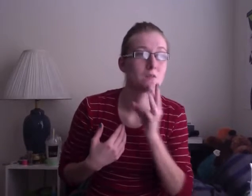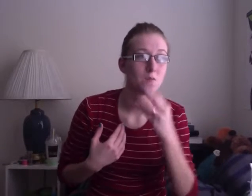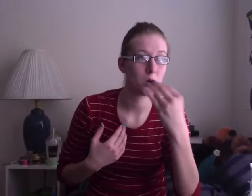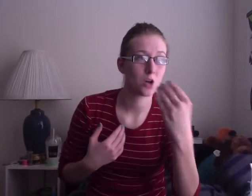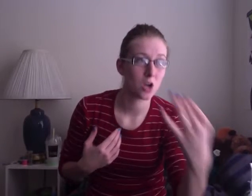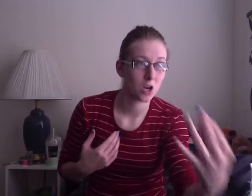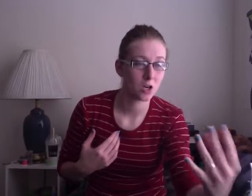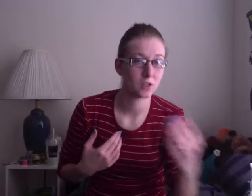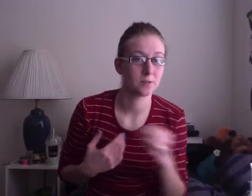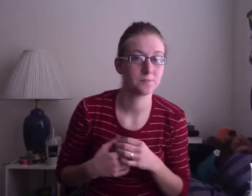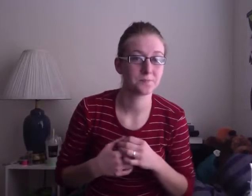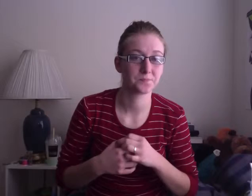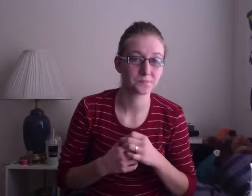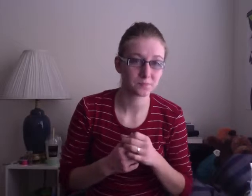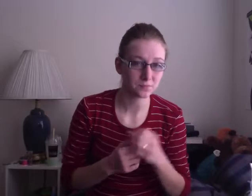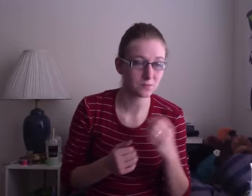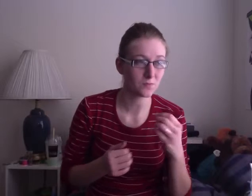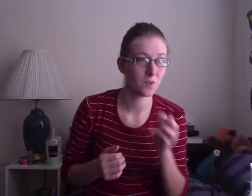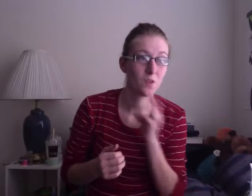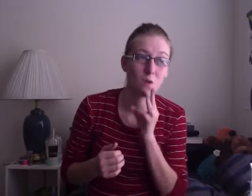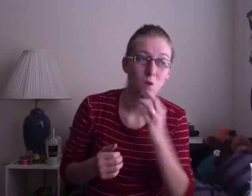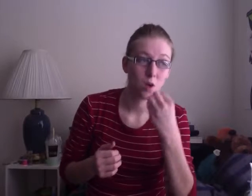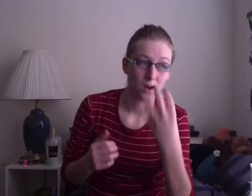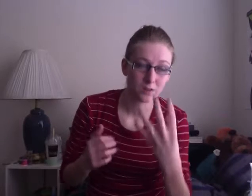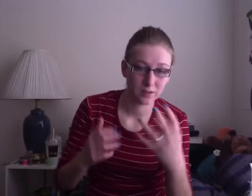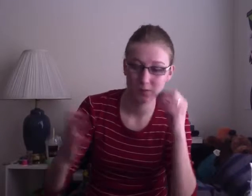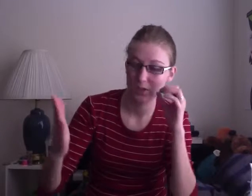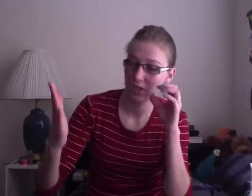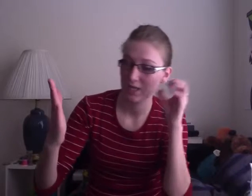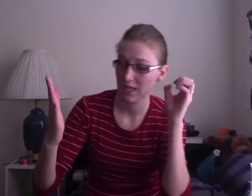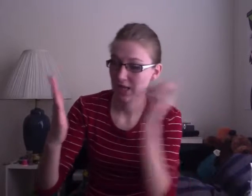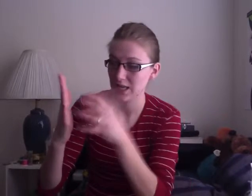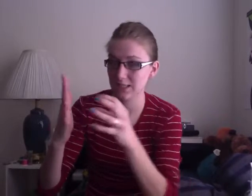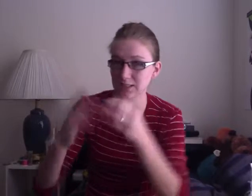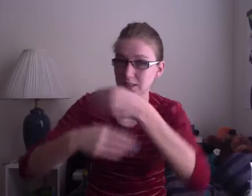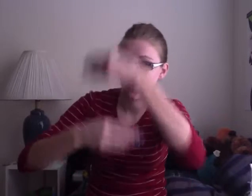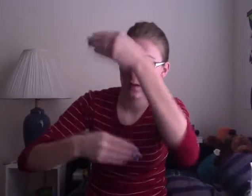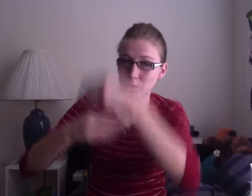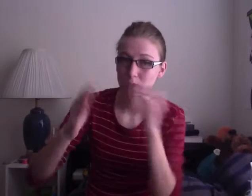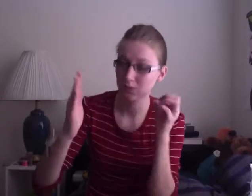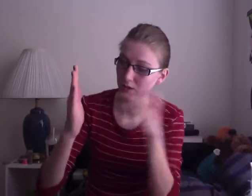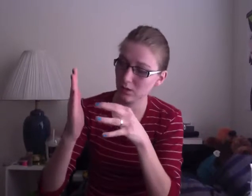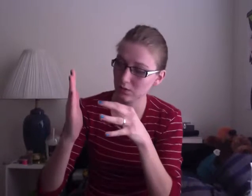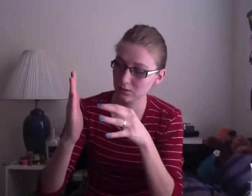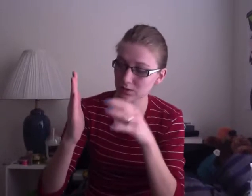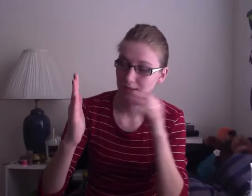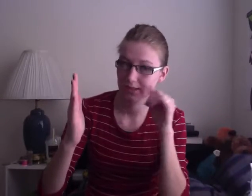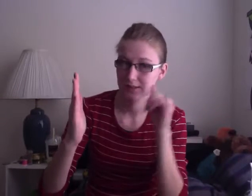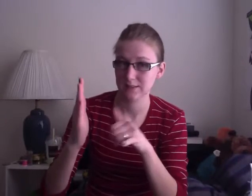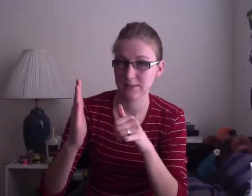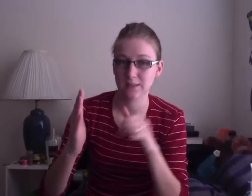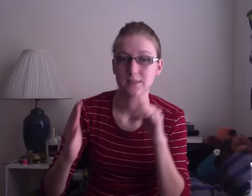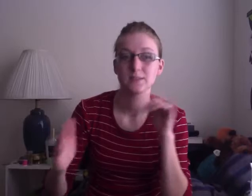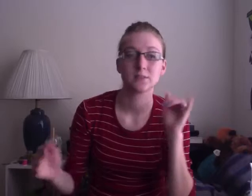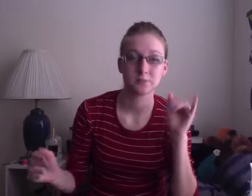window, it cools and collects, and that's condensation. Another one. Rod? Like when you're